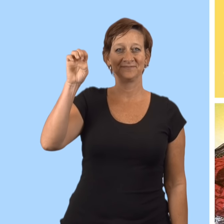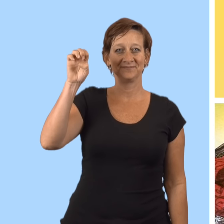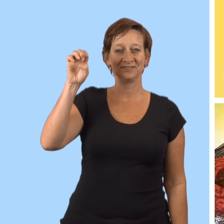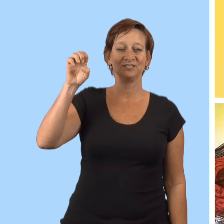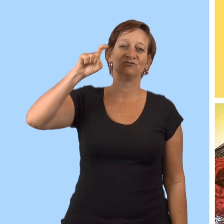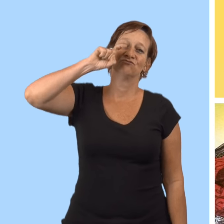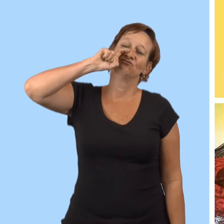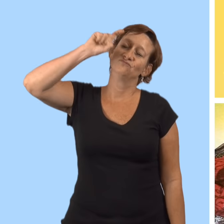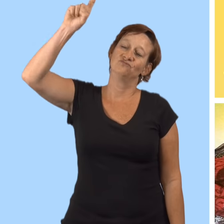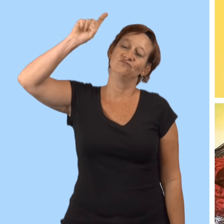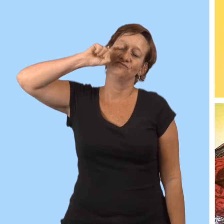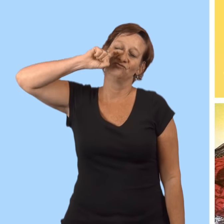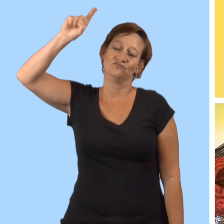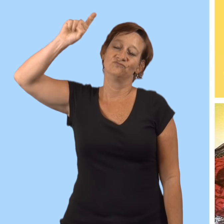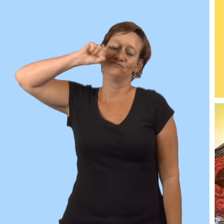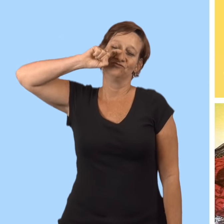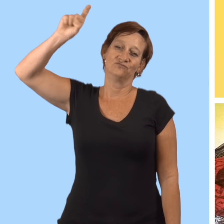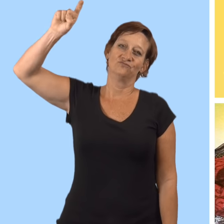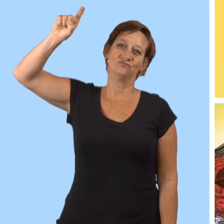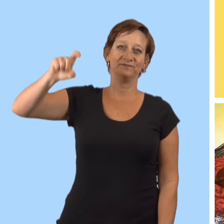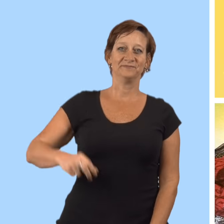snooze, snooze